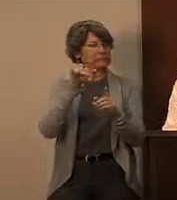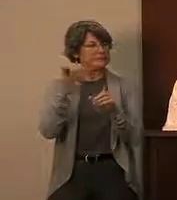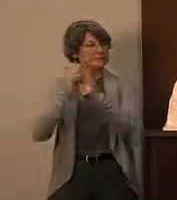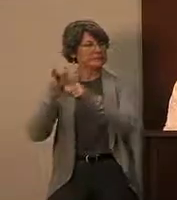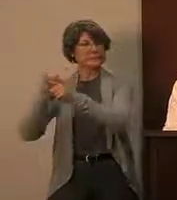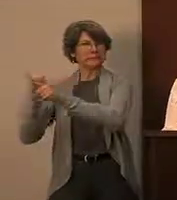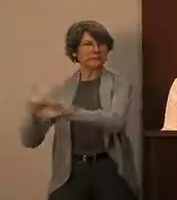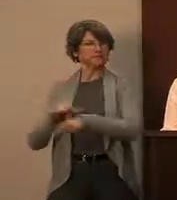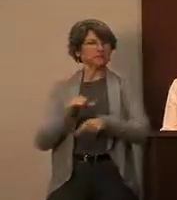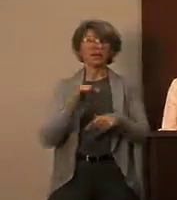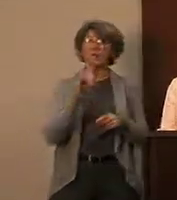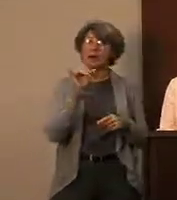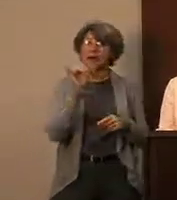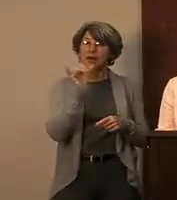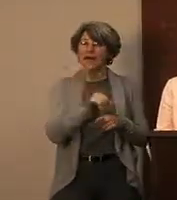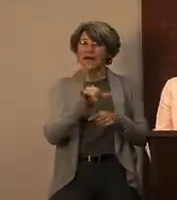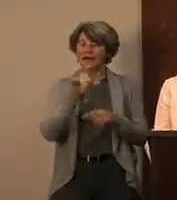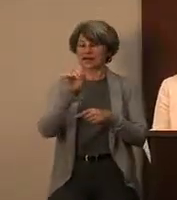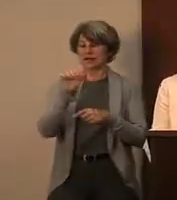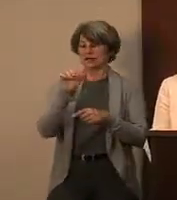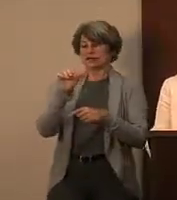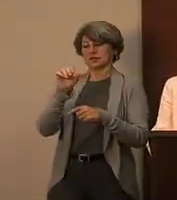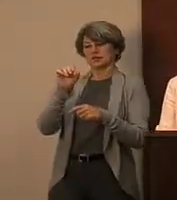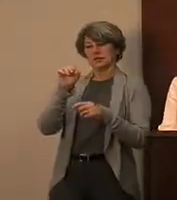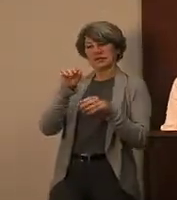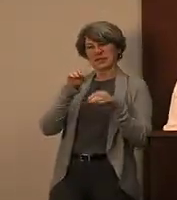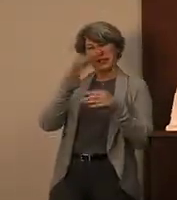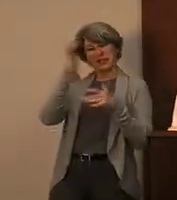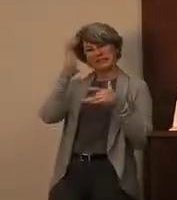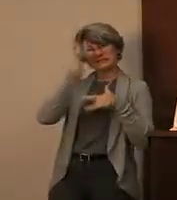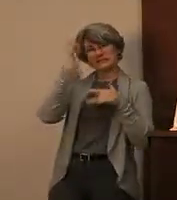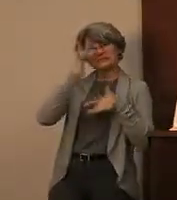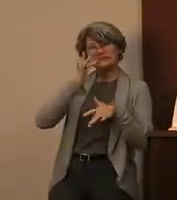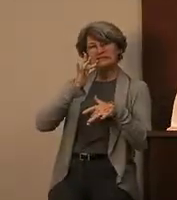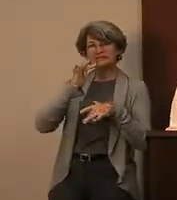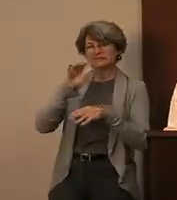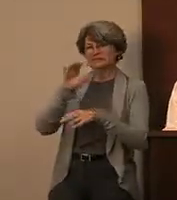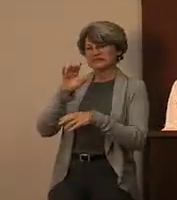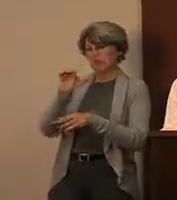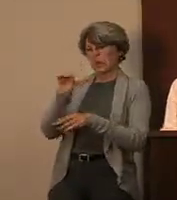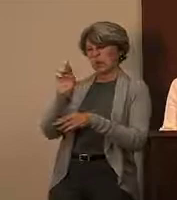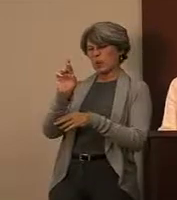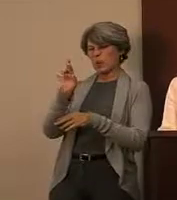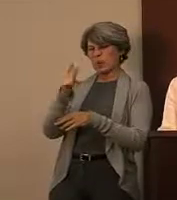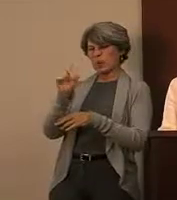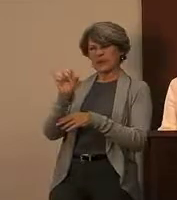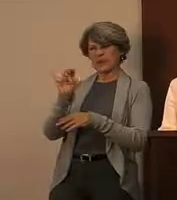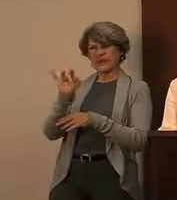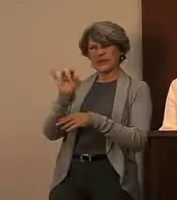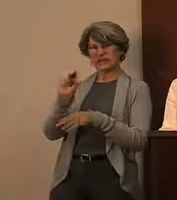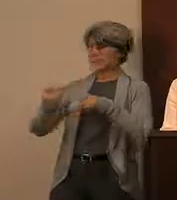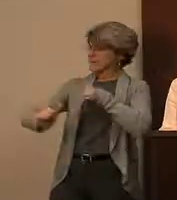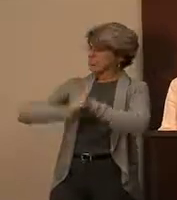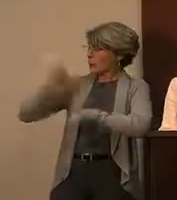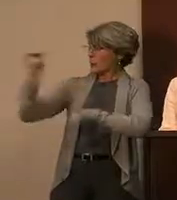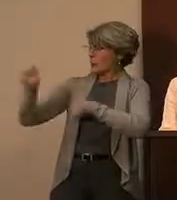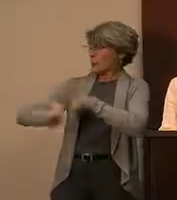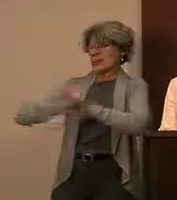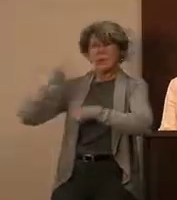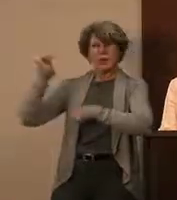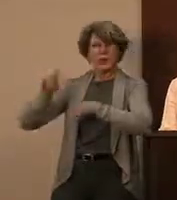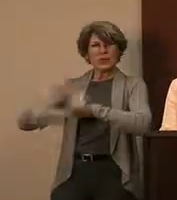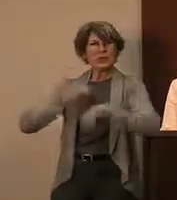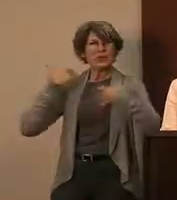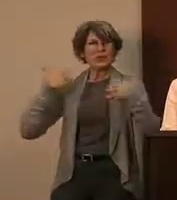aureus. It is a Staph aureus, which is one of the most dangerous organisms that can grow in a human being. And